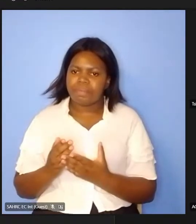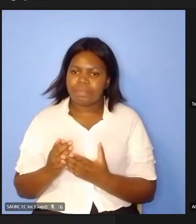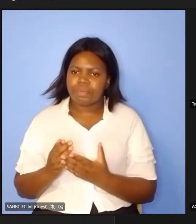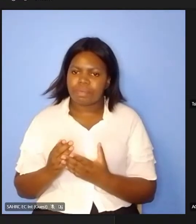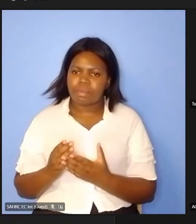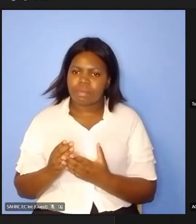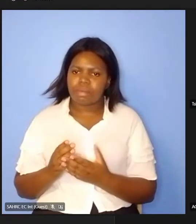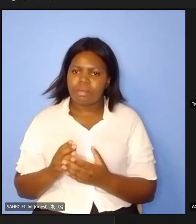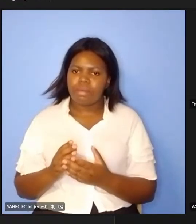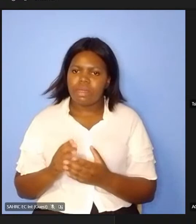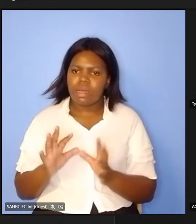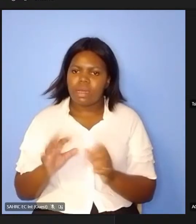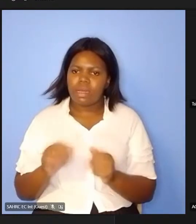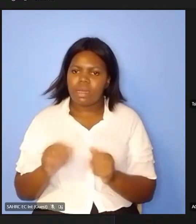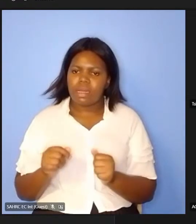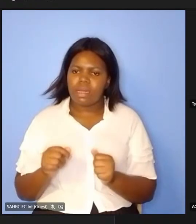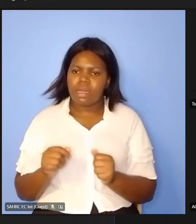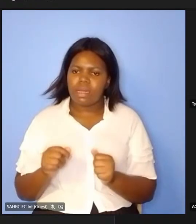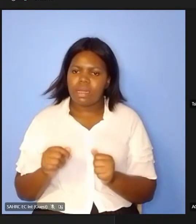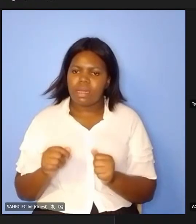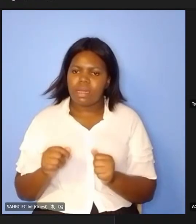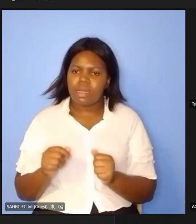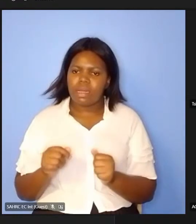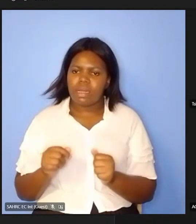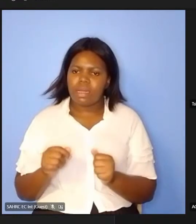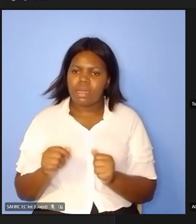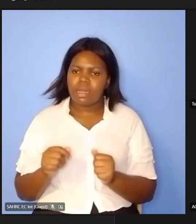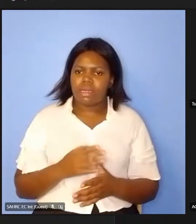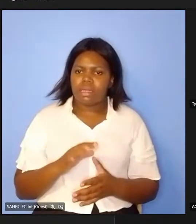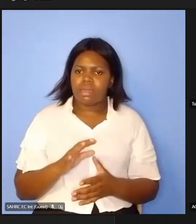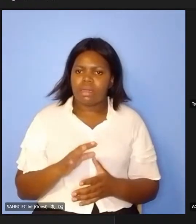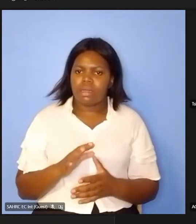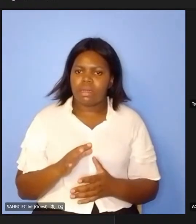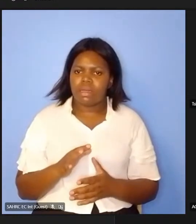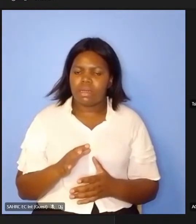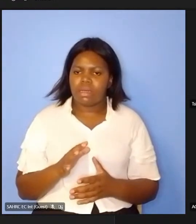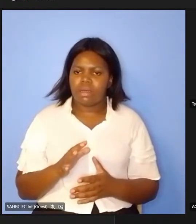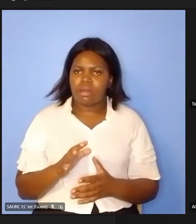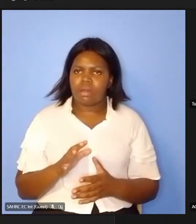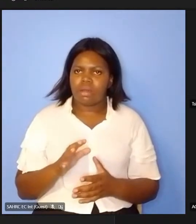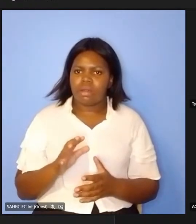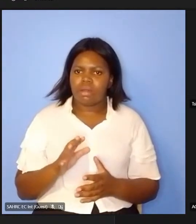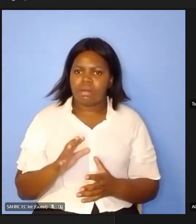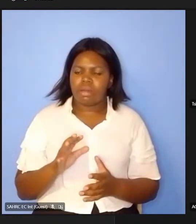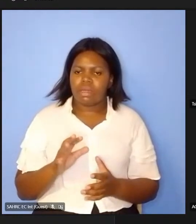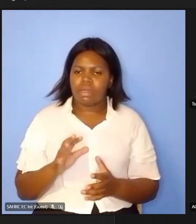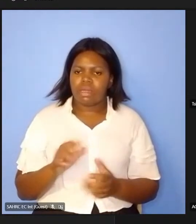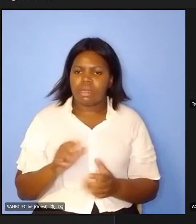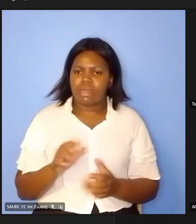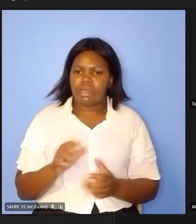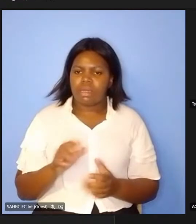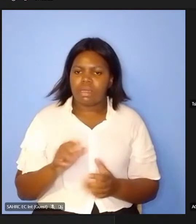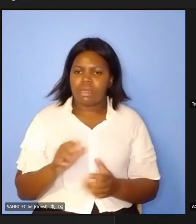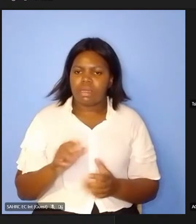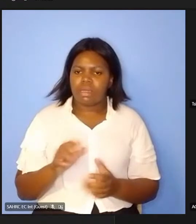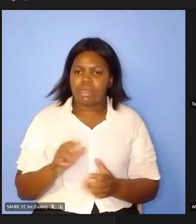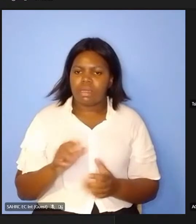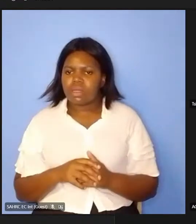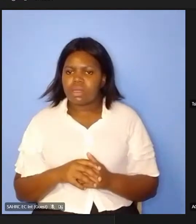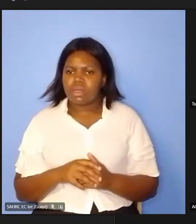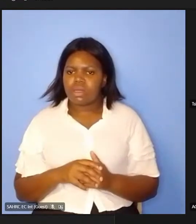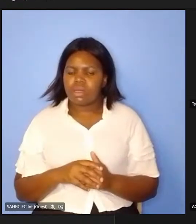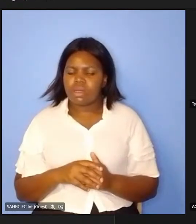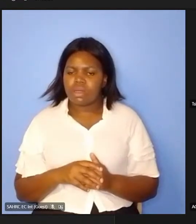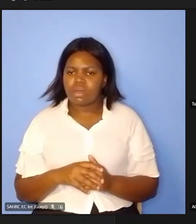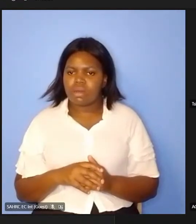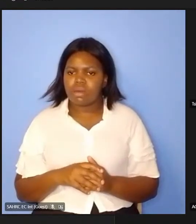take decisions or adopt codes of conduct and so on based on religious considerations, and then